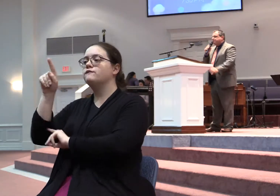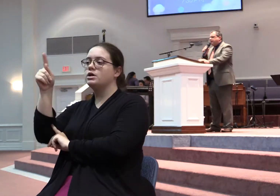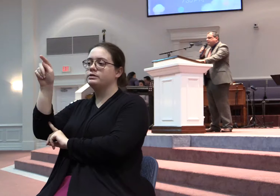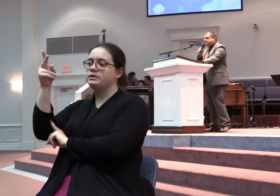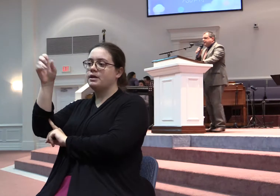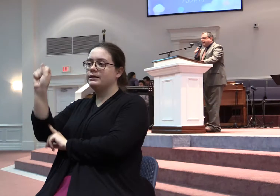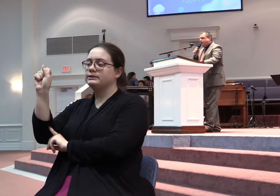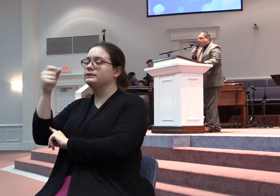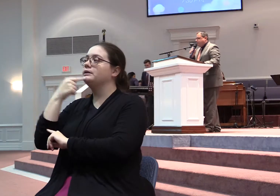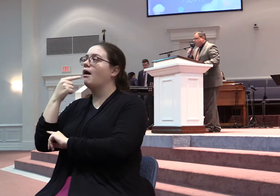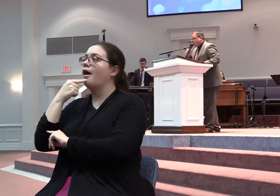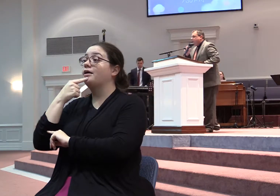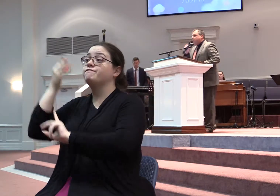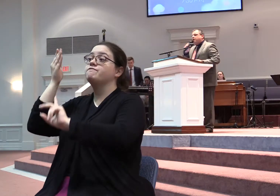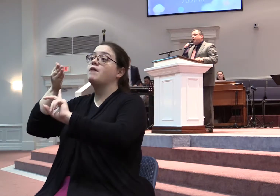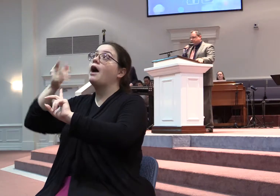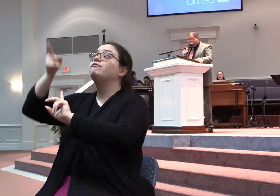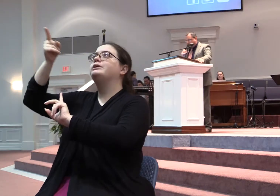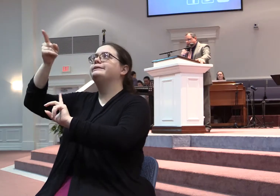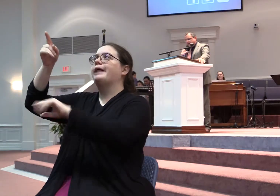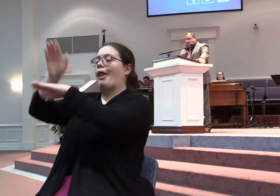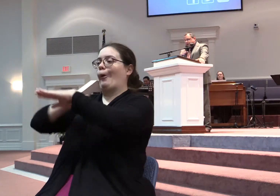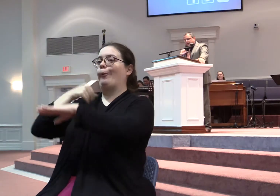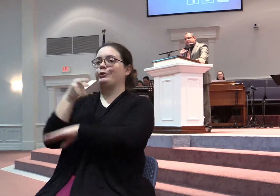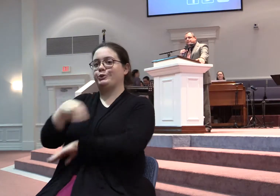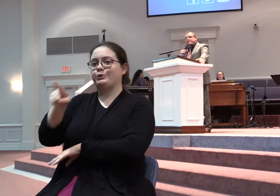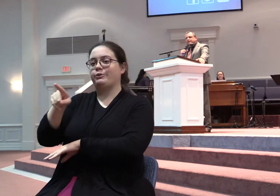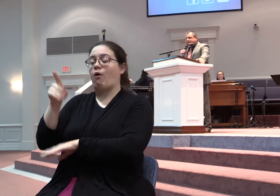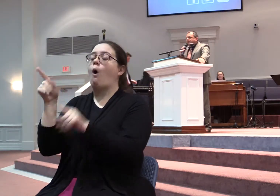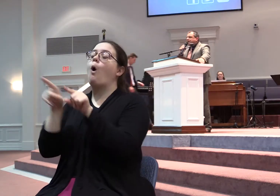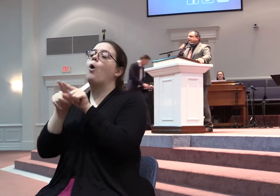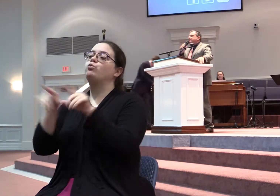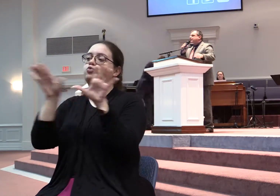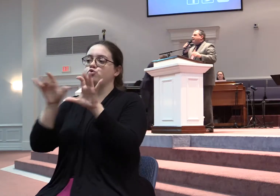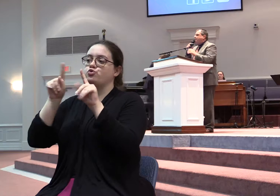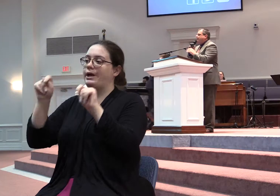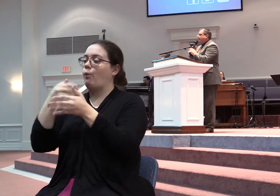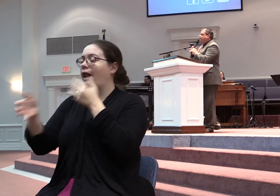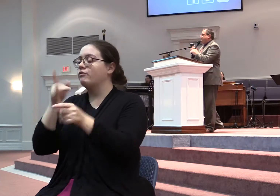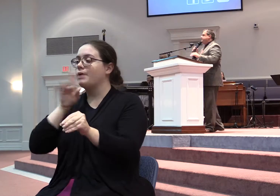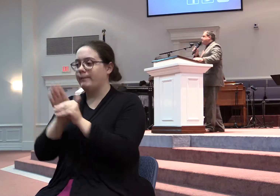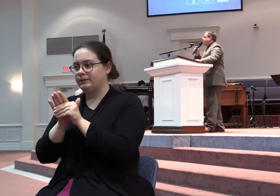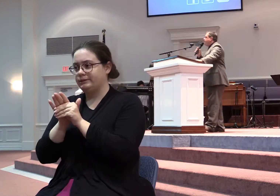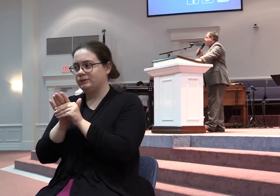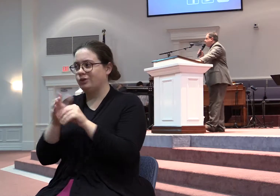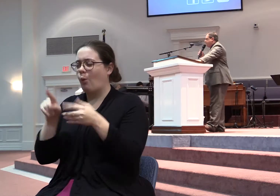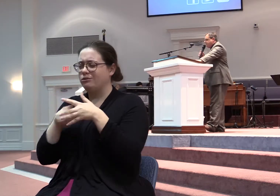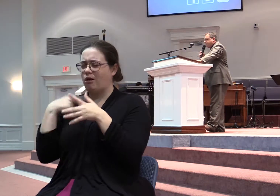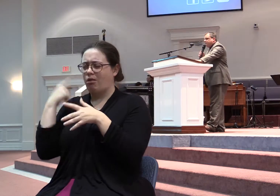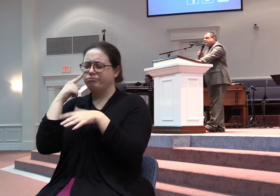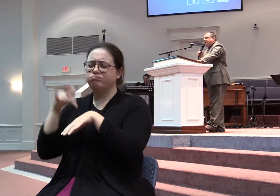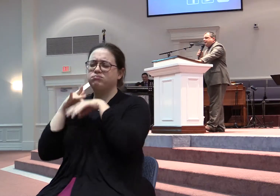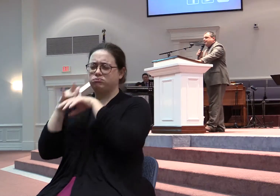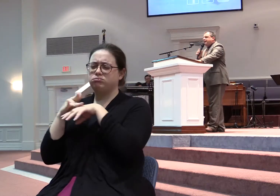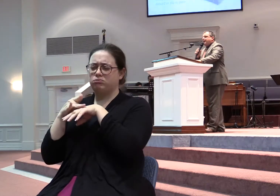says, faithful is he that calleth you, who will also do it. So I began to think about my life and a testimony that I could leave